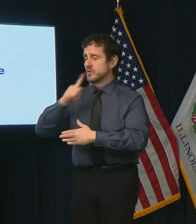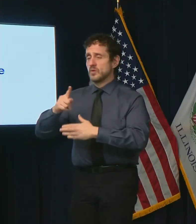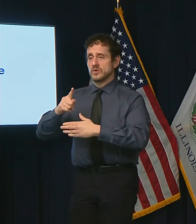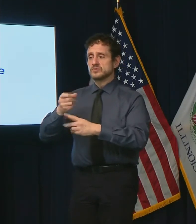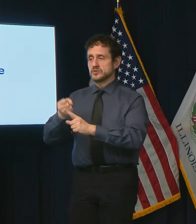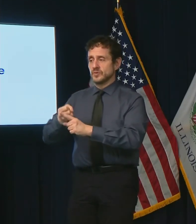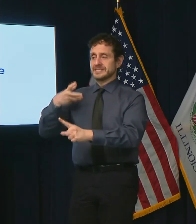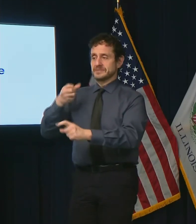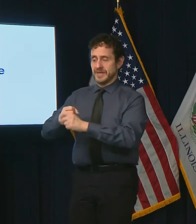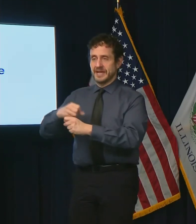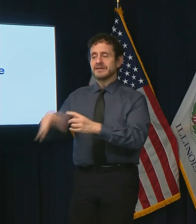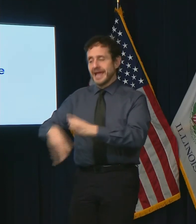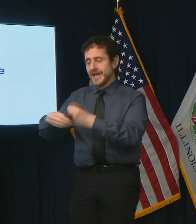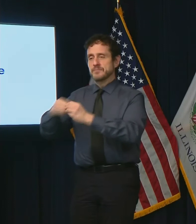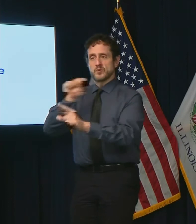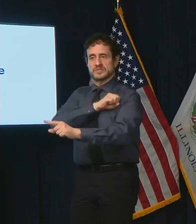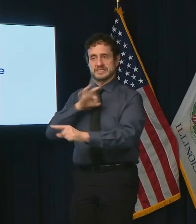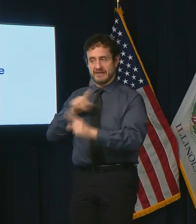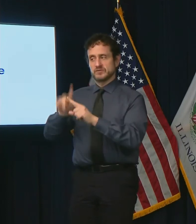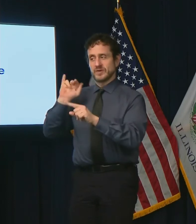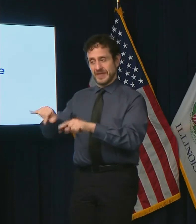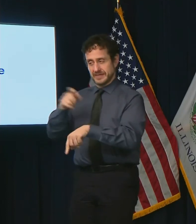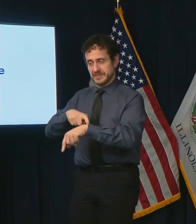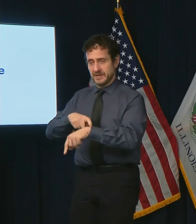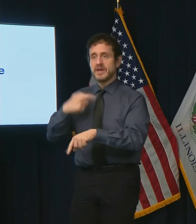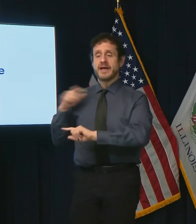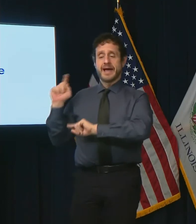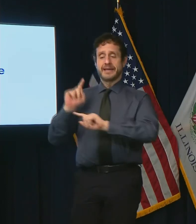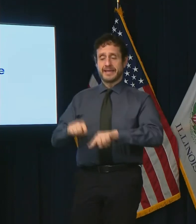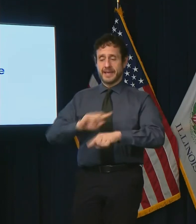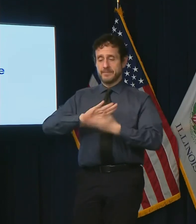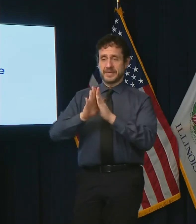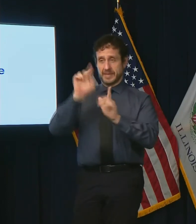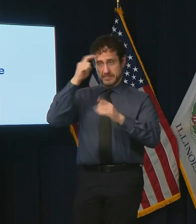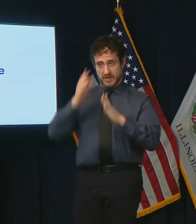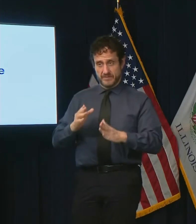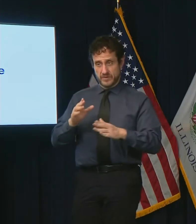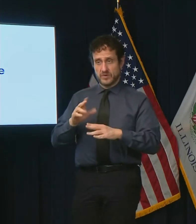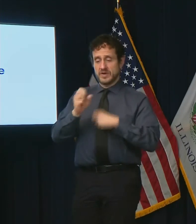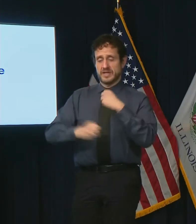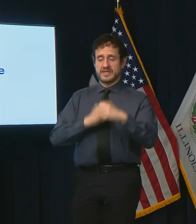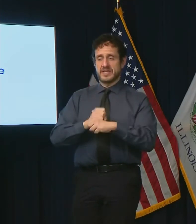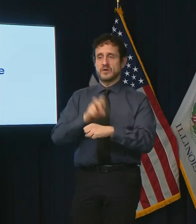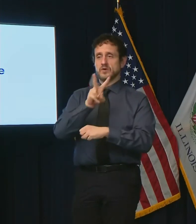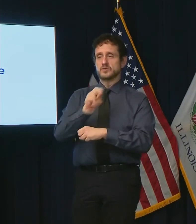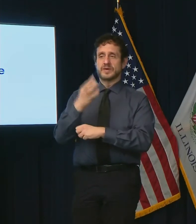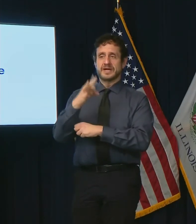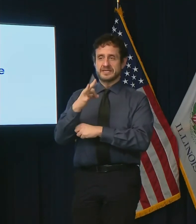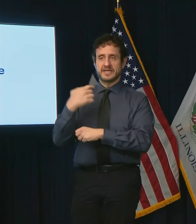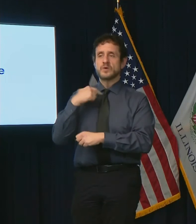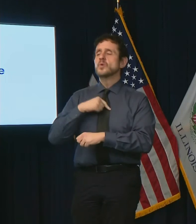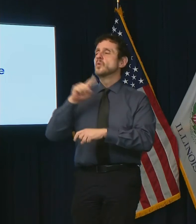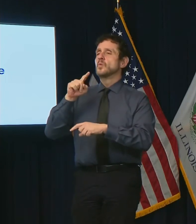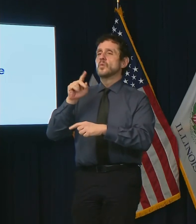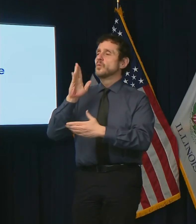expand staffing during that period. When I came into office in 2019, we stopped sweeping that